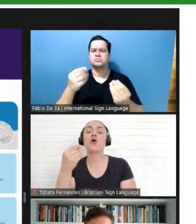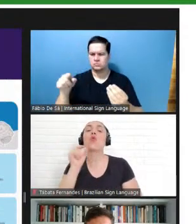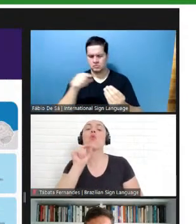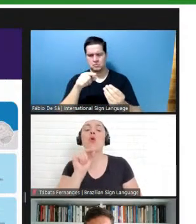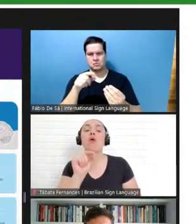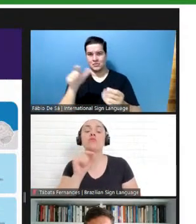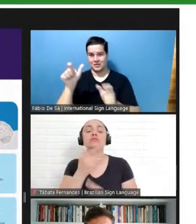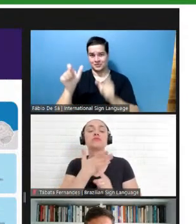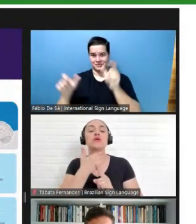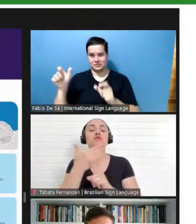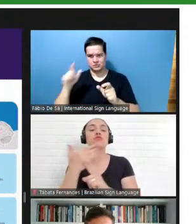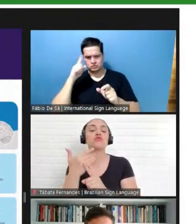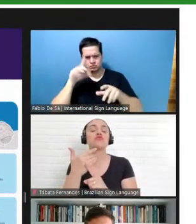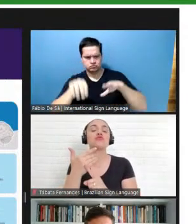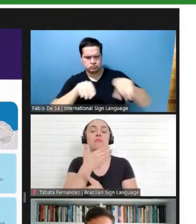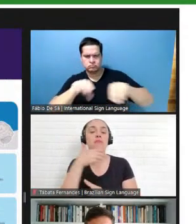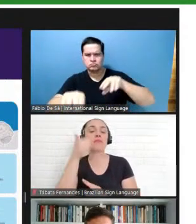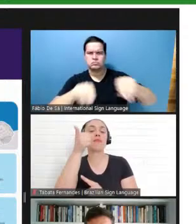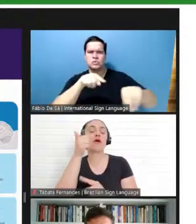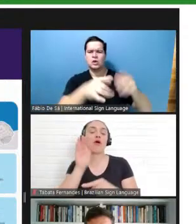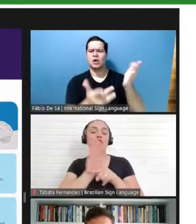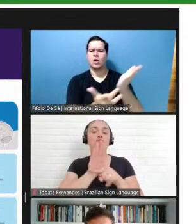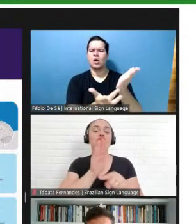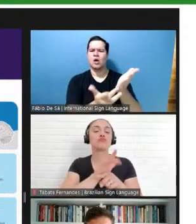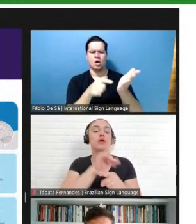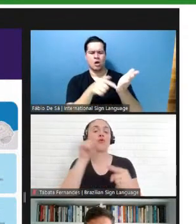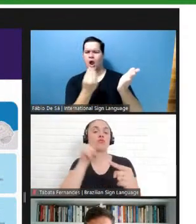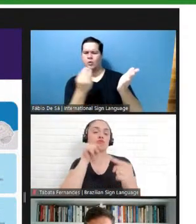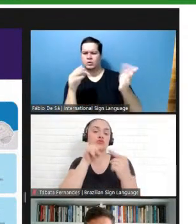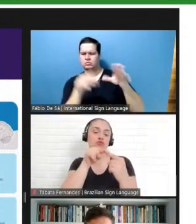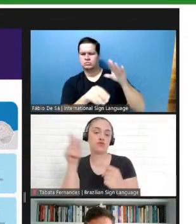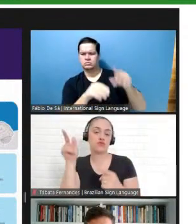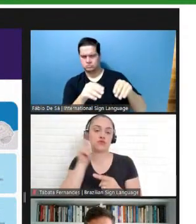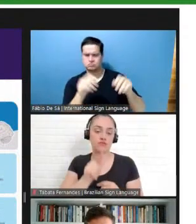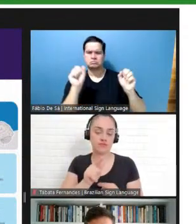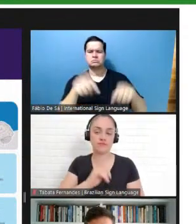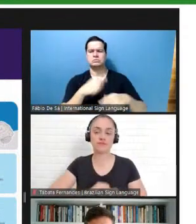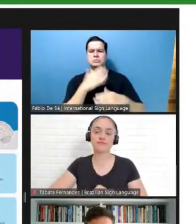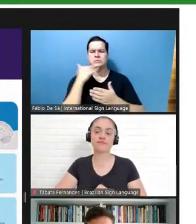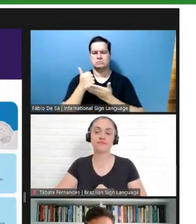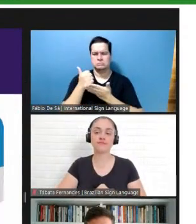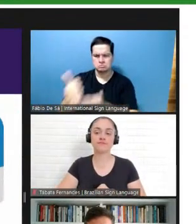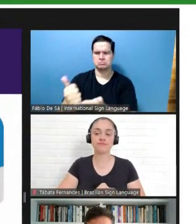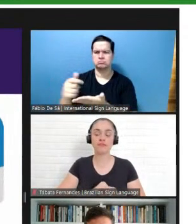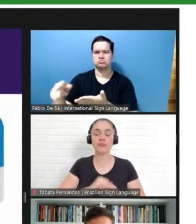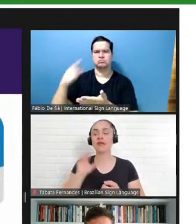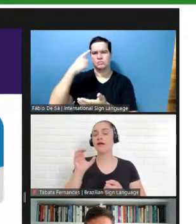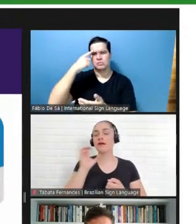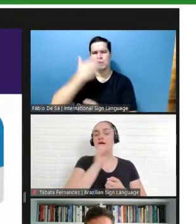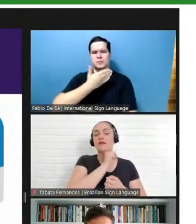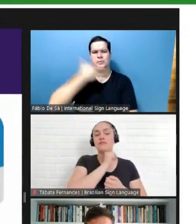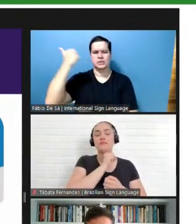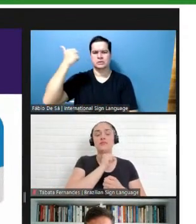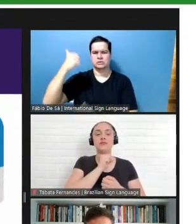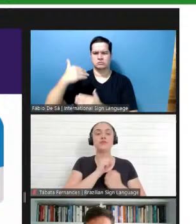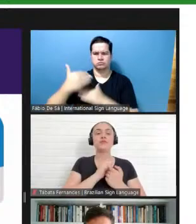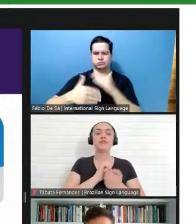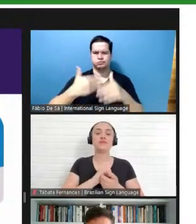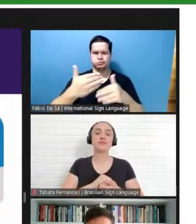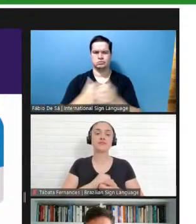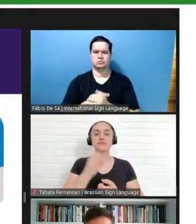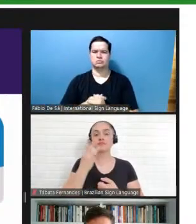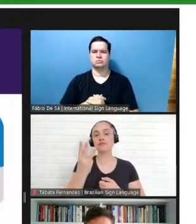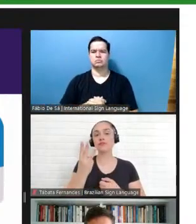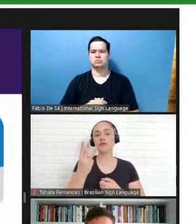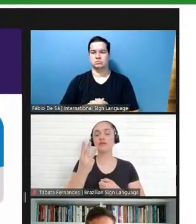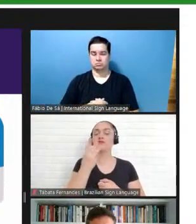effective for what purposes. So I'll dive briefly into the three columns